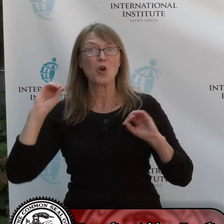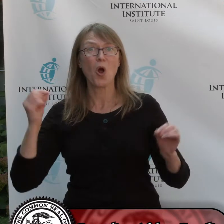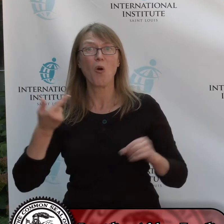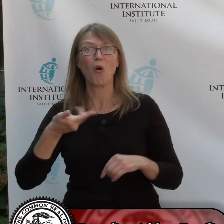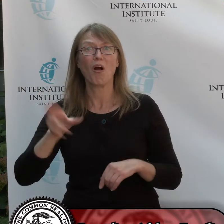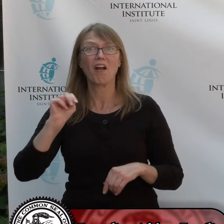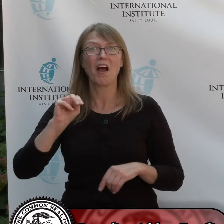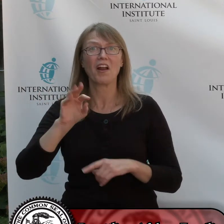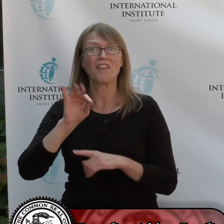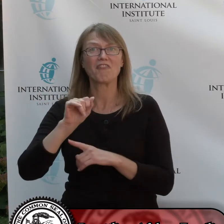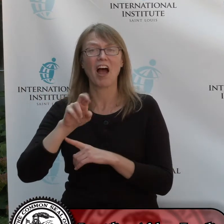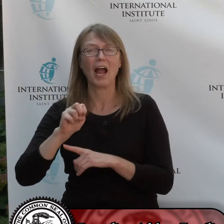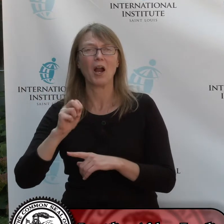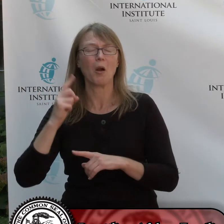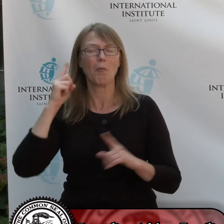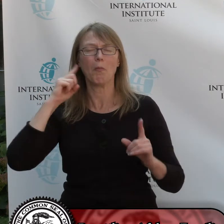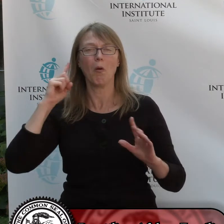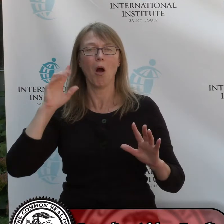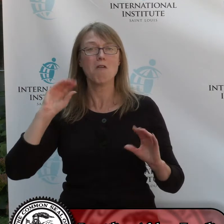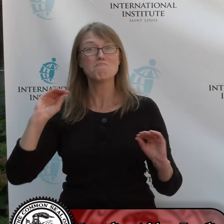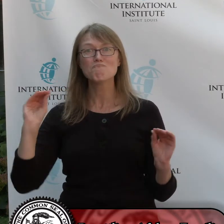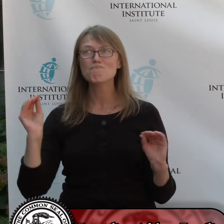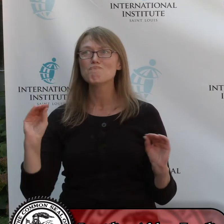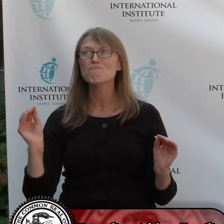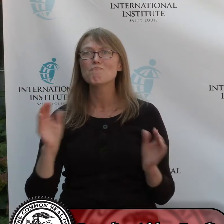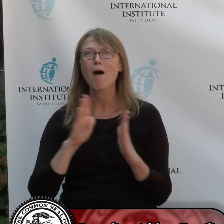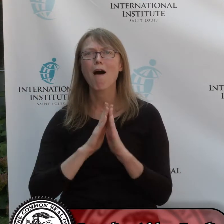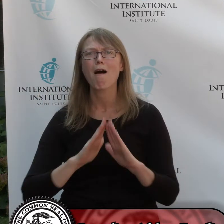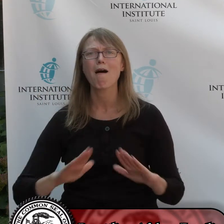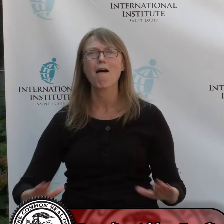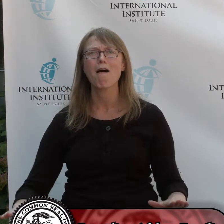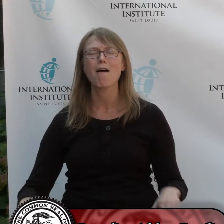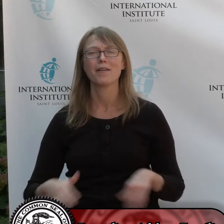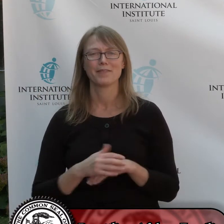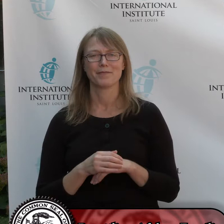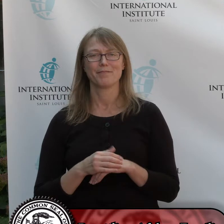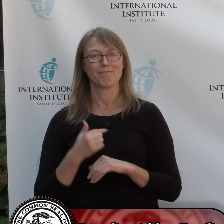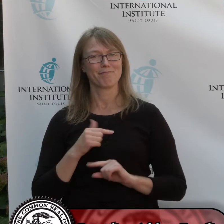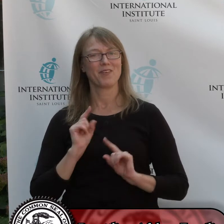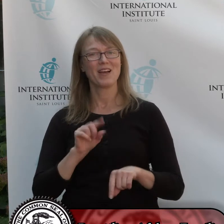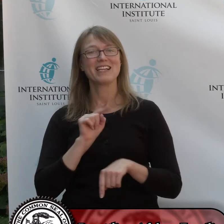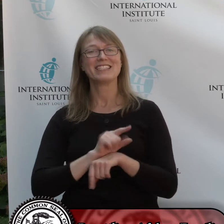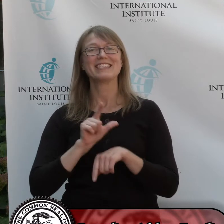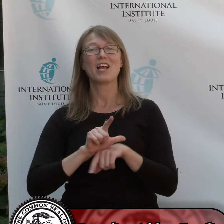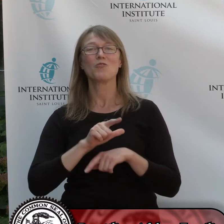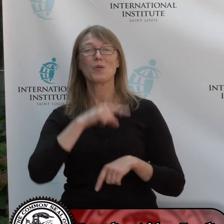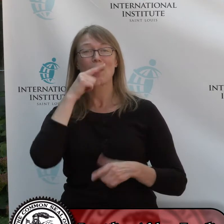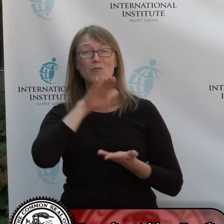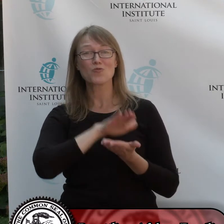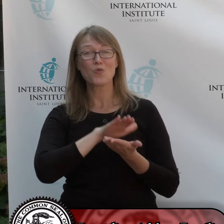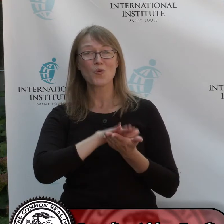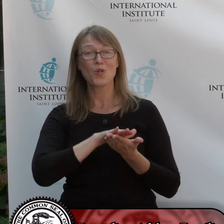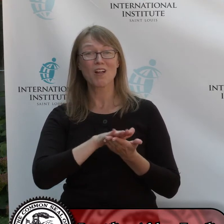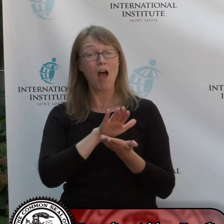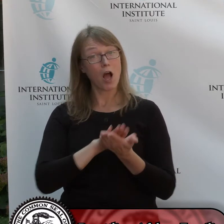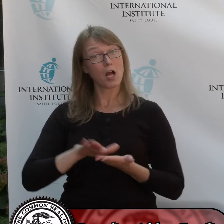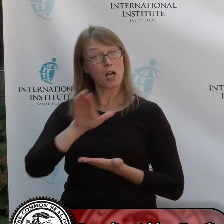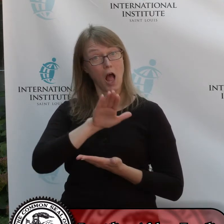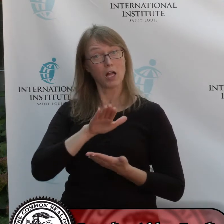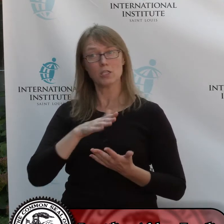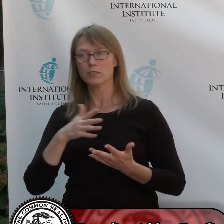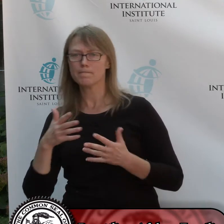we adapted. I attended St. Louis public schools, and when it came to the college, I was at the crossroads. And actually, I